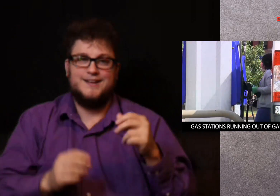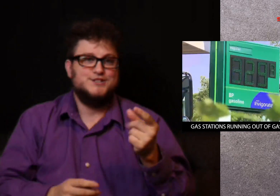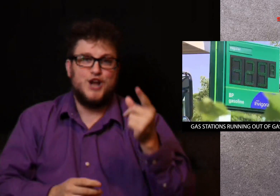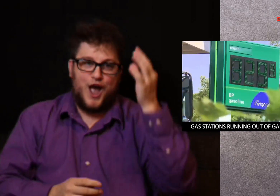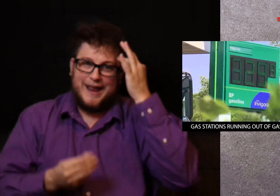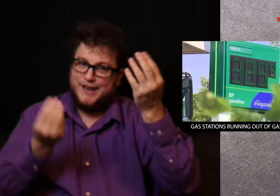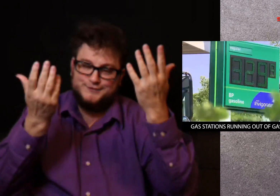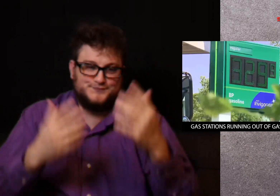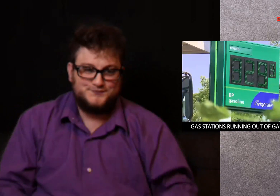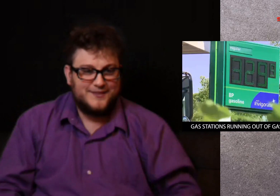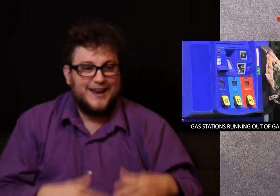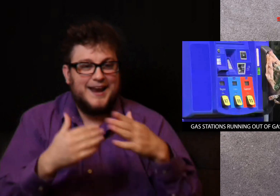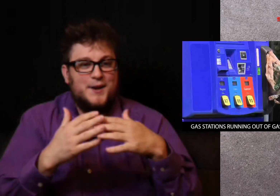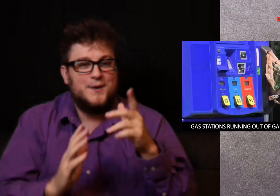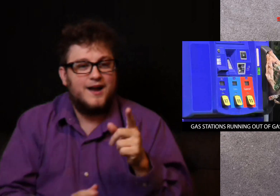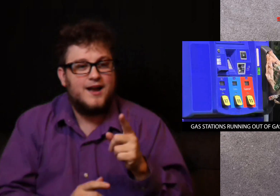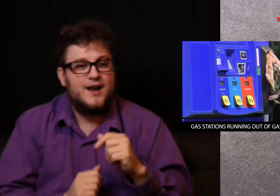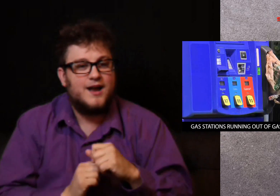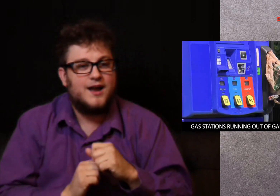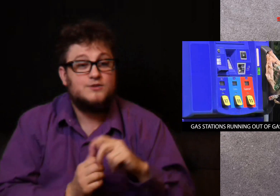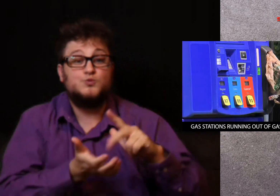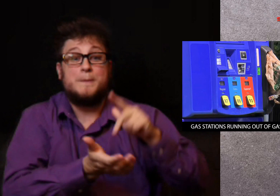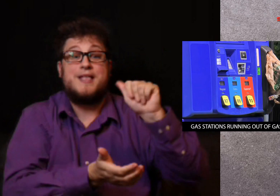dog hair. Anyway,